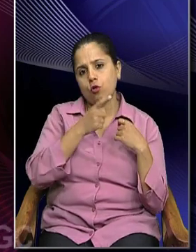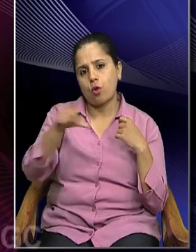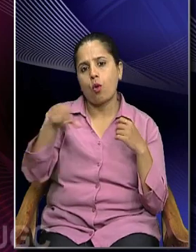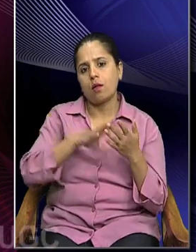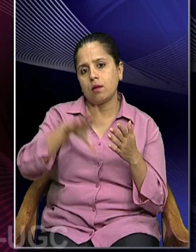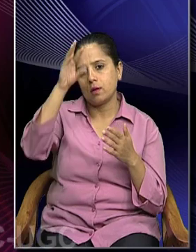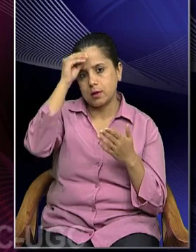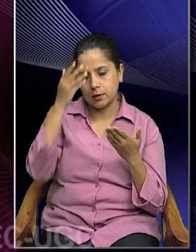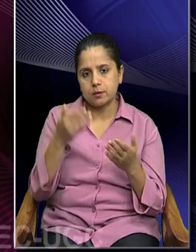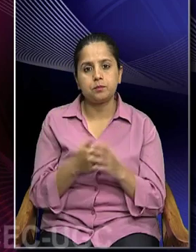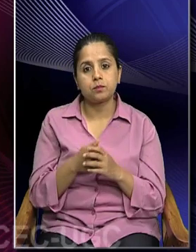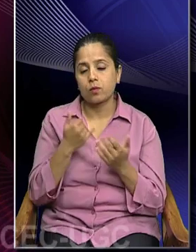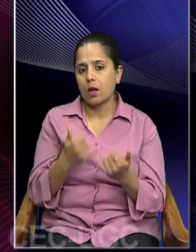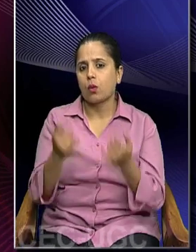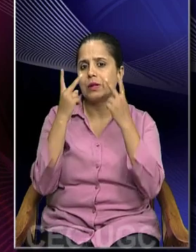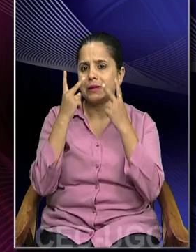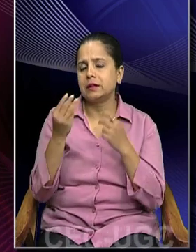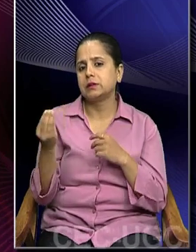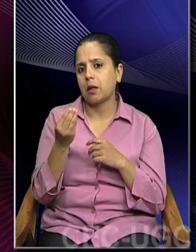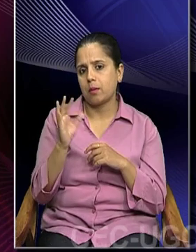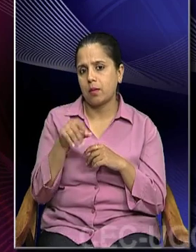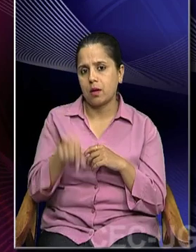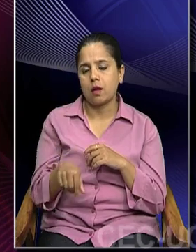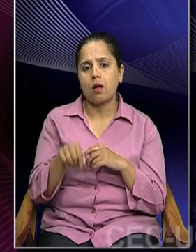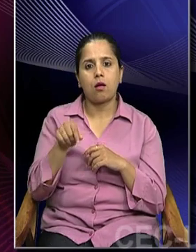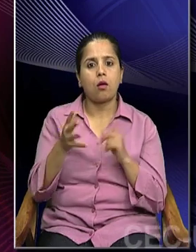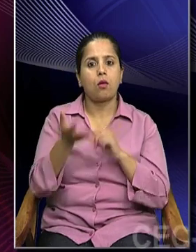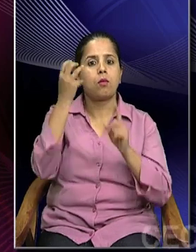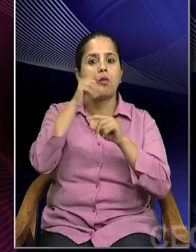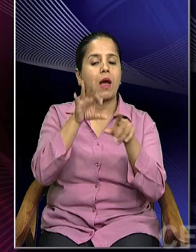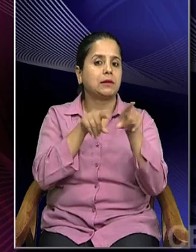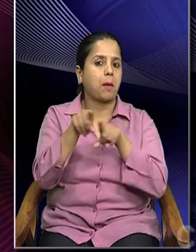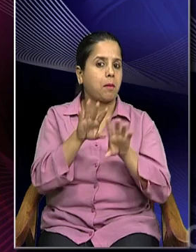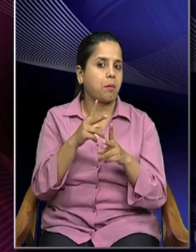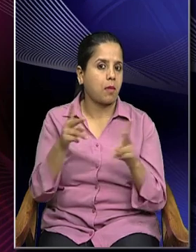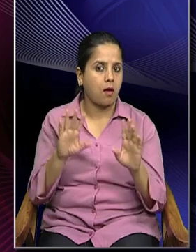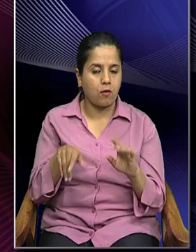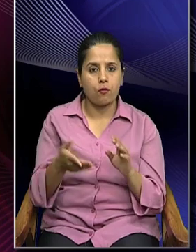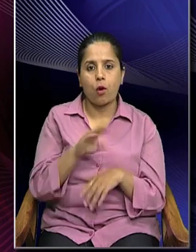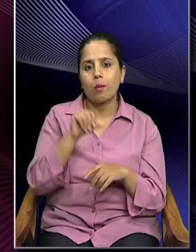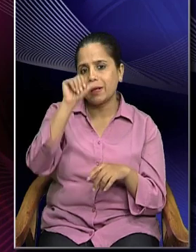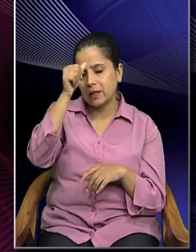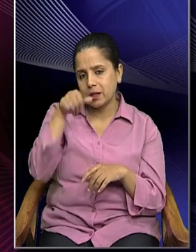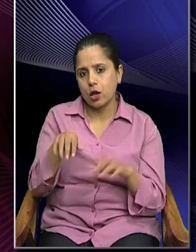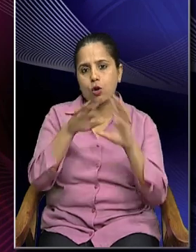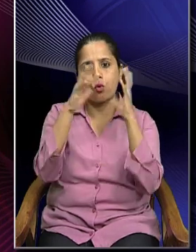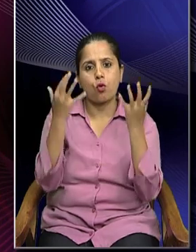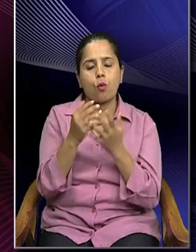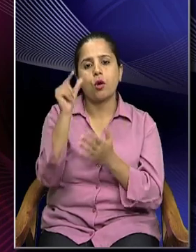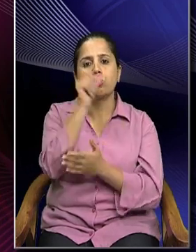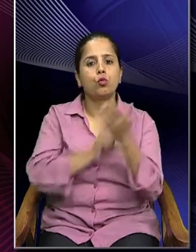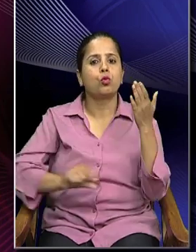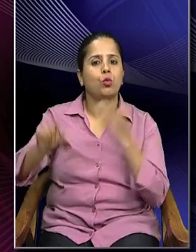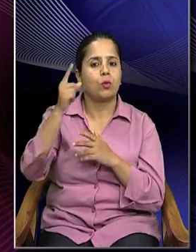learning. Now, let us see some landmark examples from Indian and the global